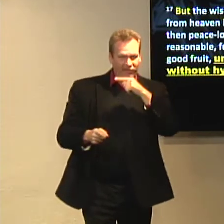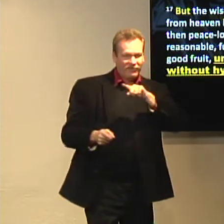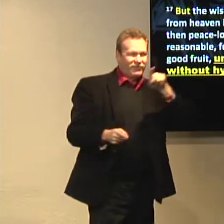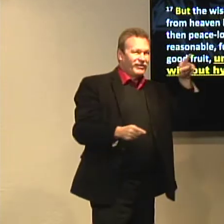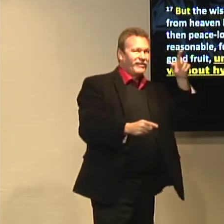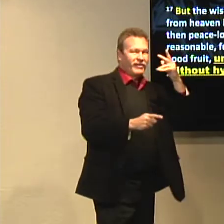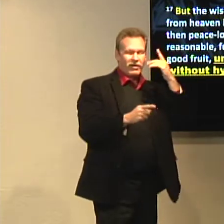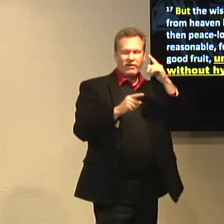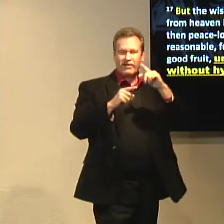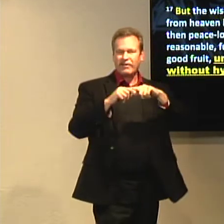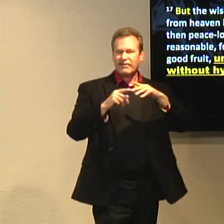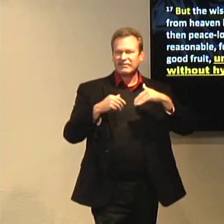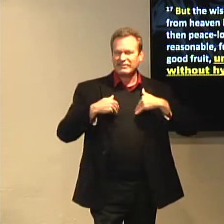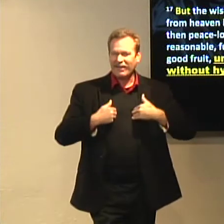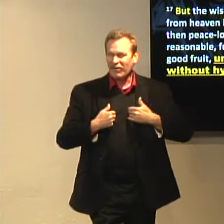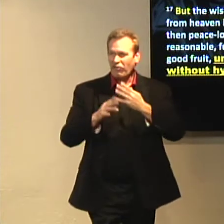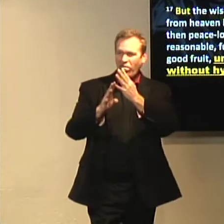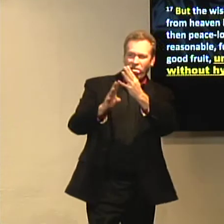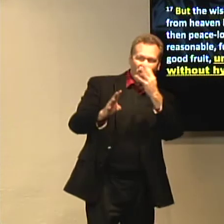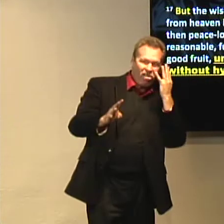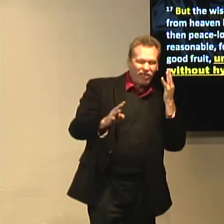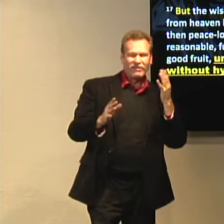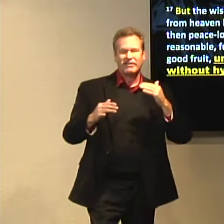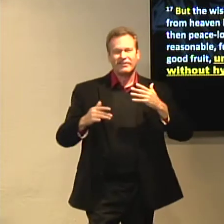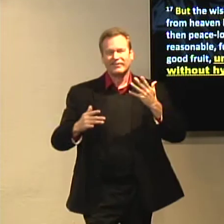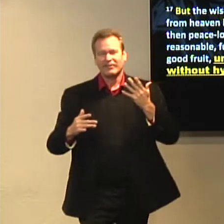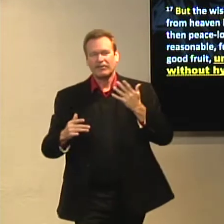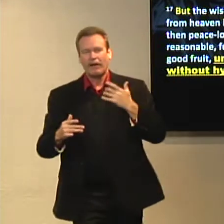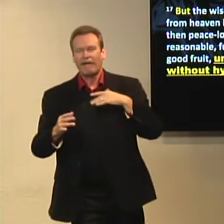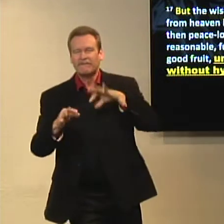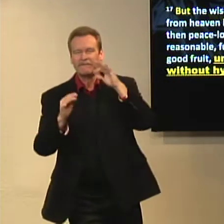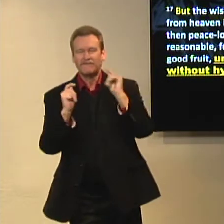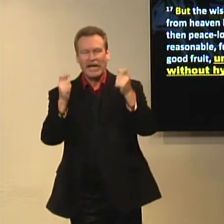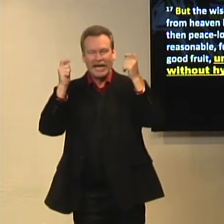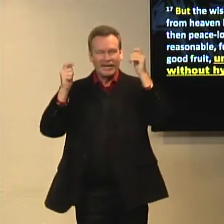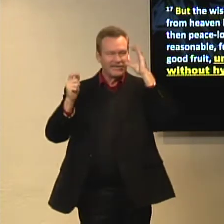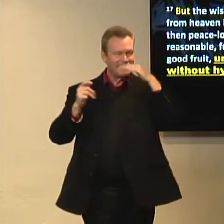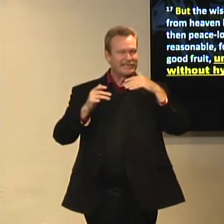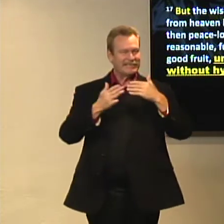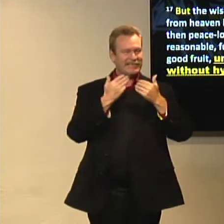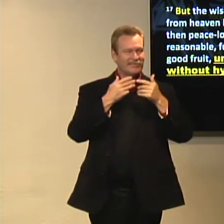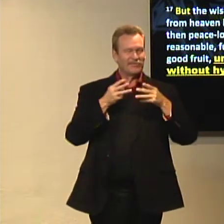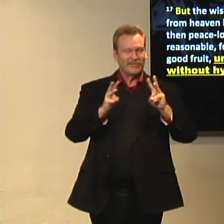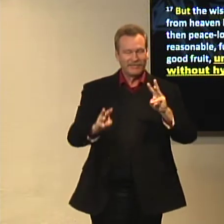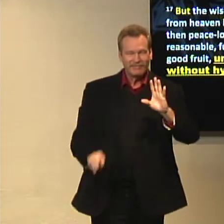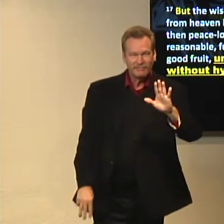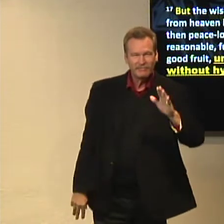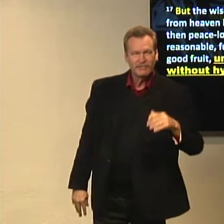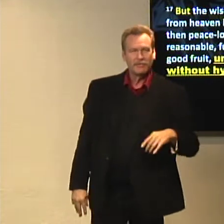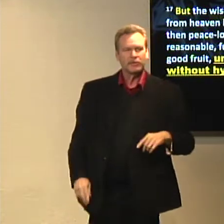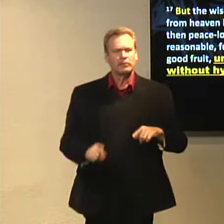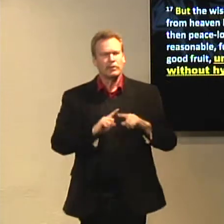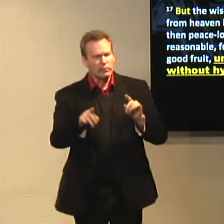And the point is that, once you indecisive about what they really, really wanted, they can't make the decision like really, really